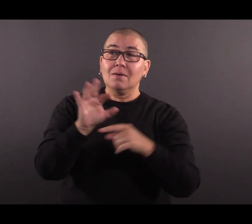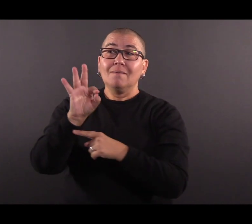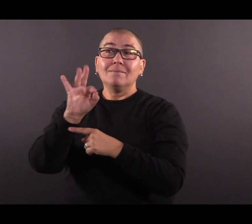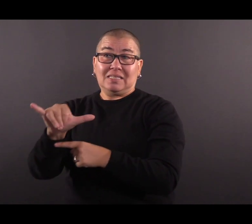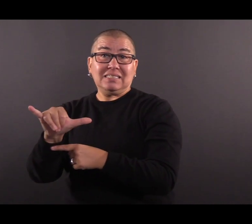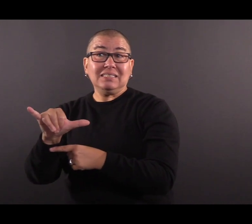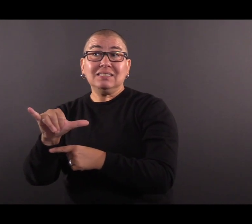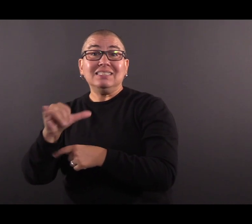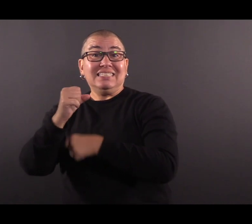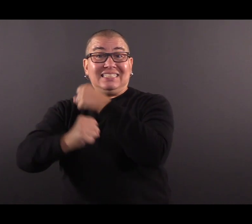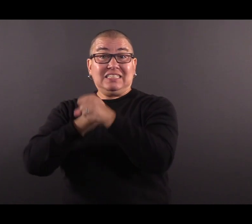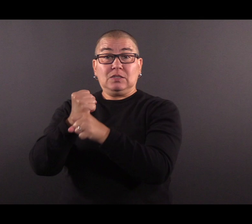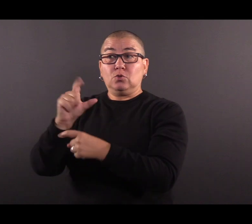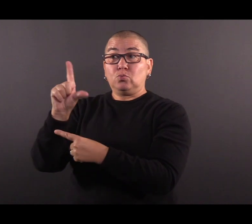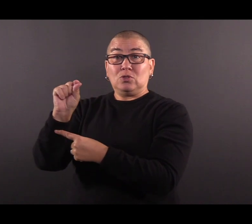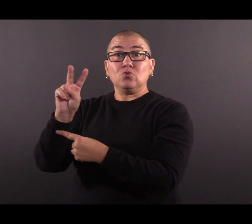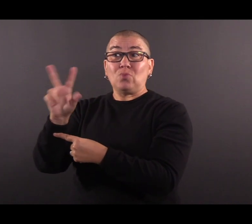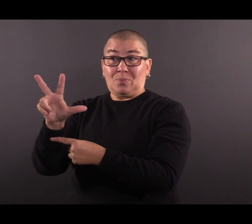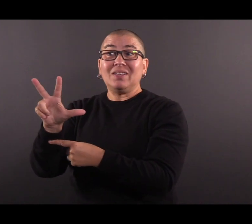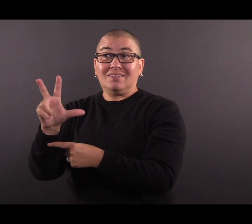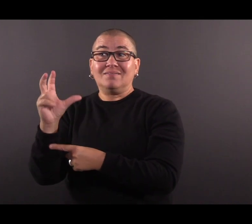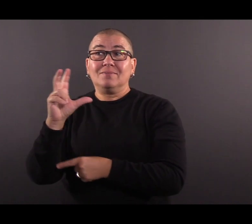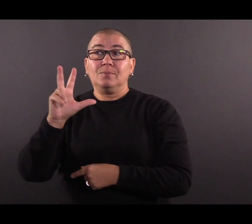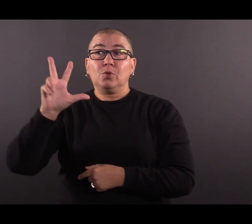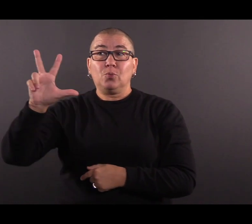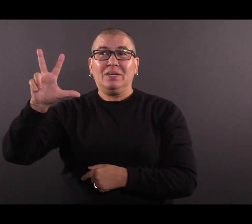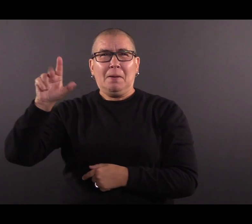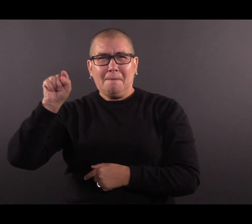fiscal year 2023, the allocation was